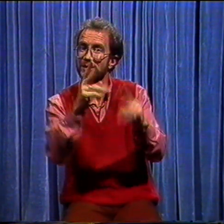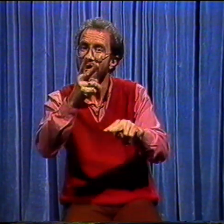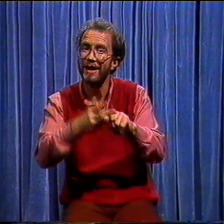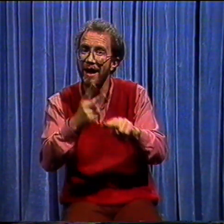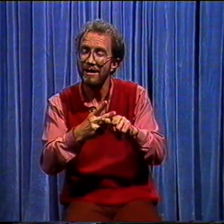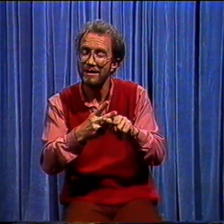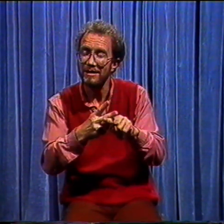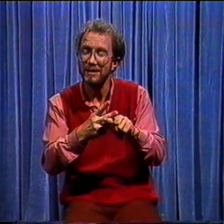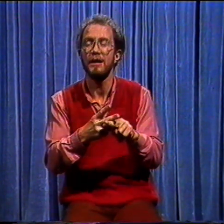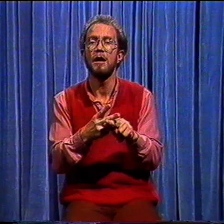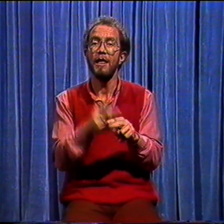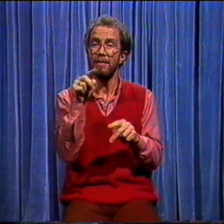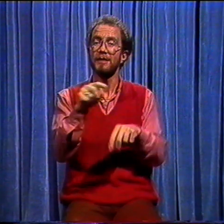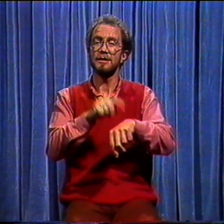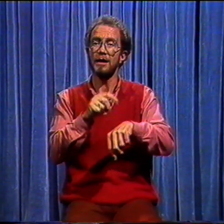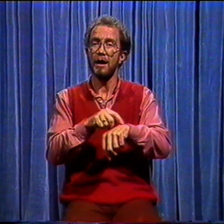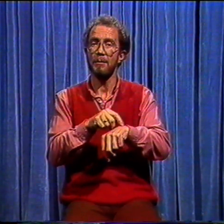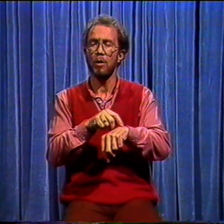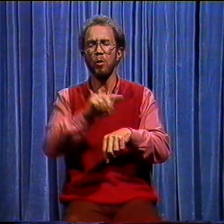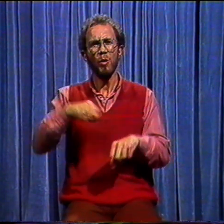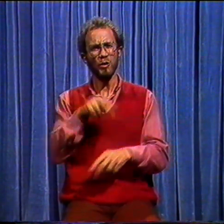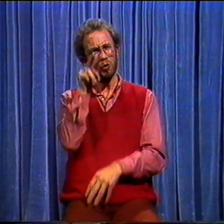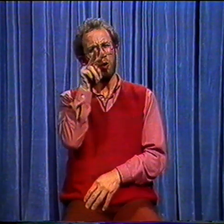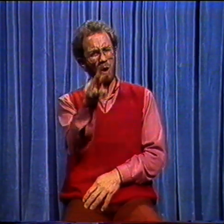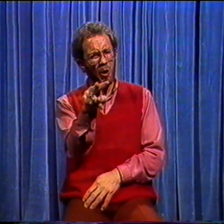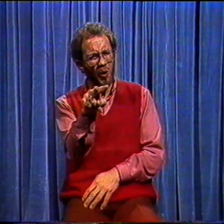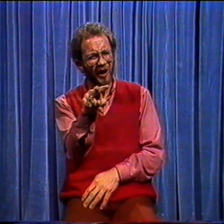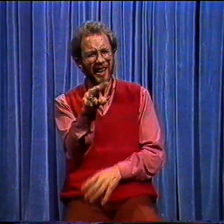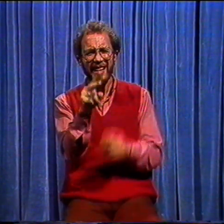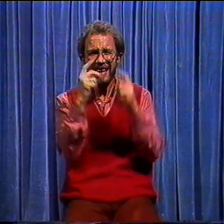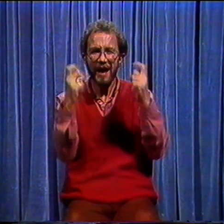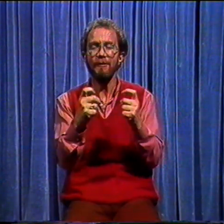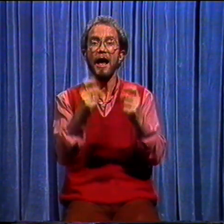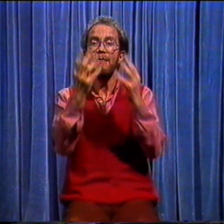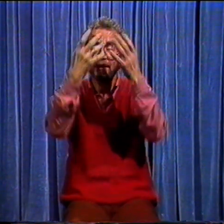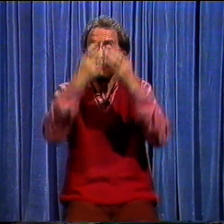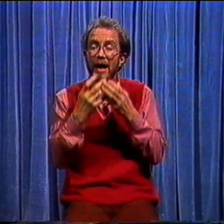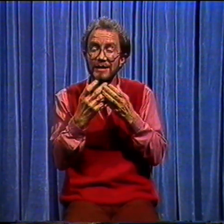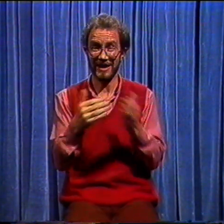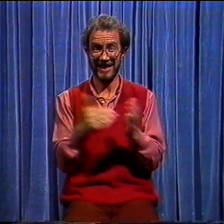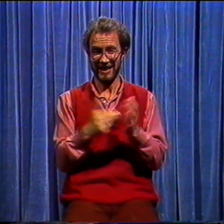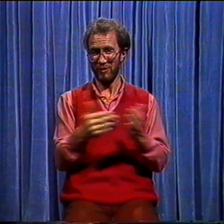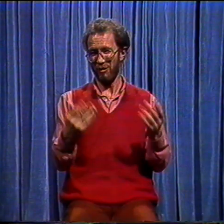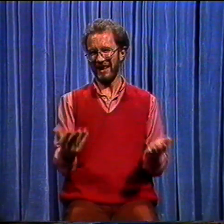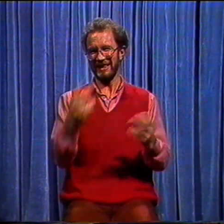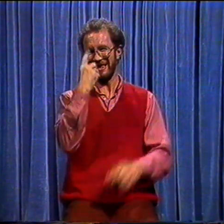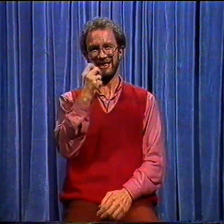piece again. But this time we want you to look carefully at the face that you now can